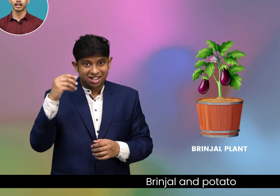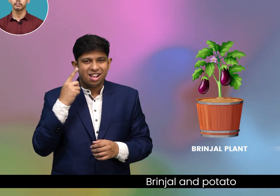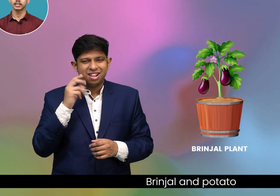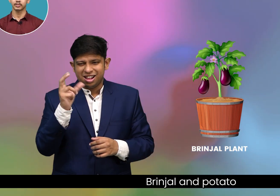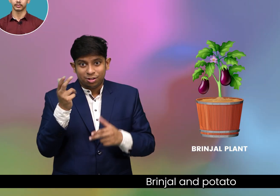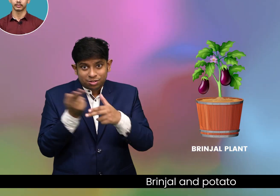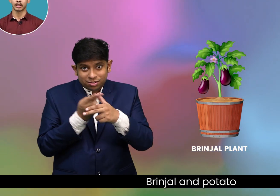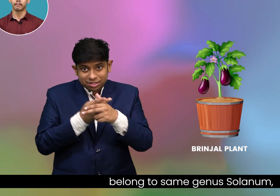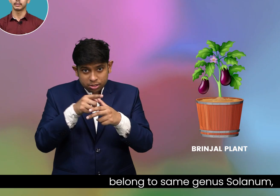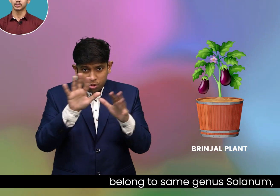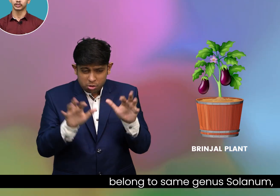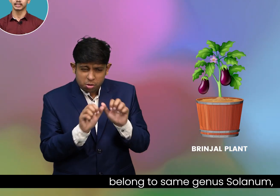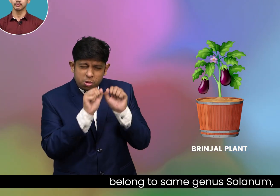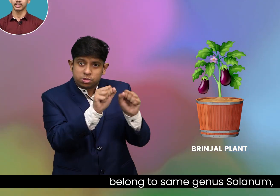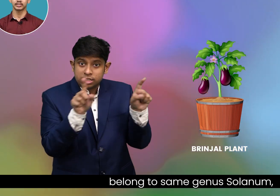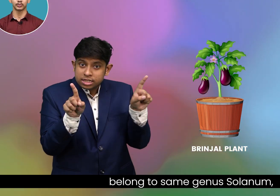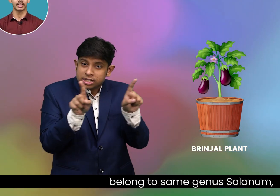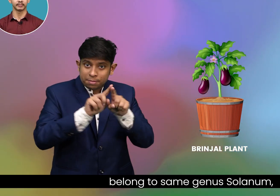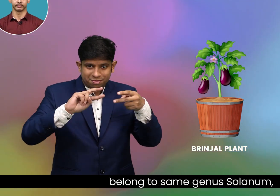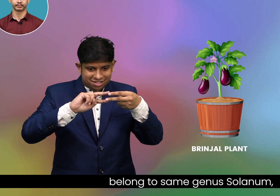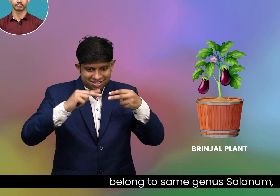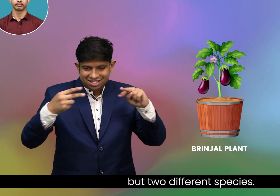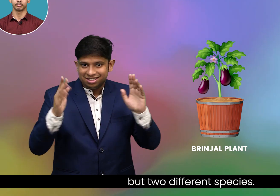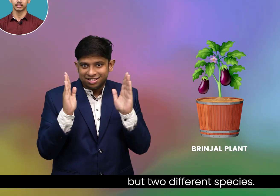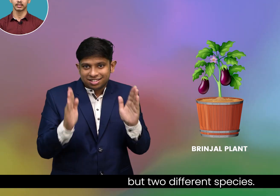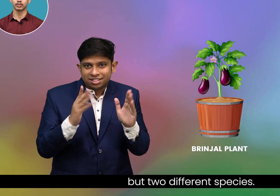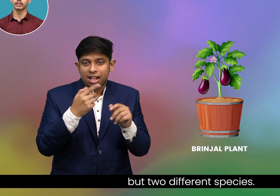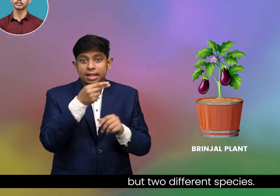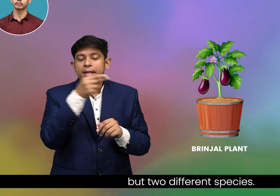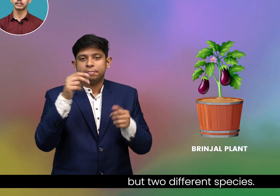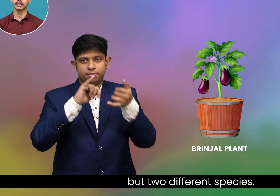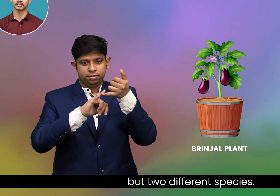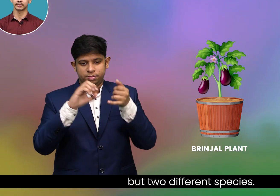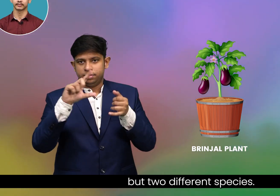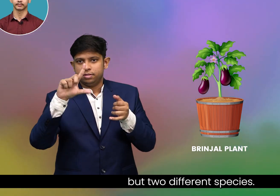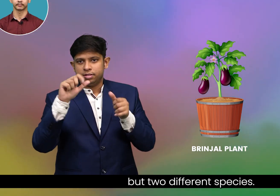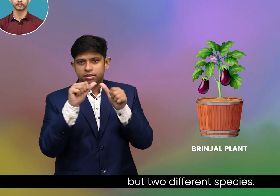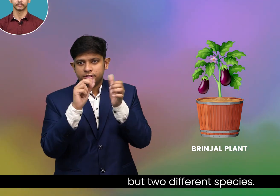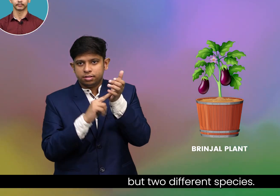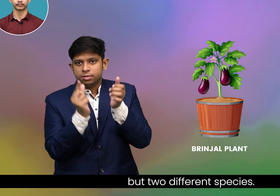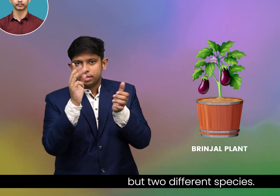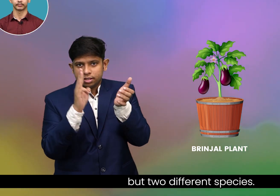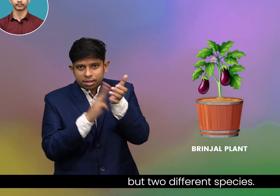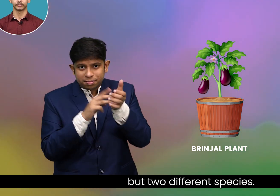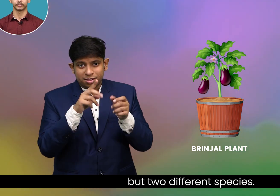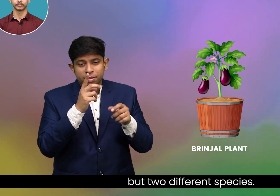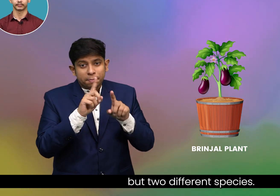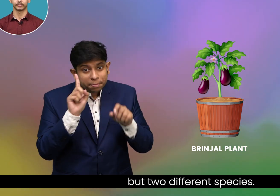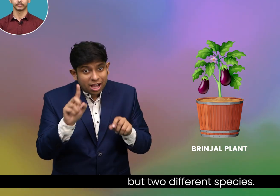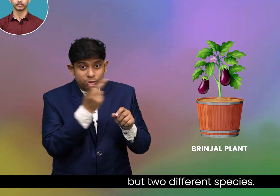Brinjal and potato belong to same genus Solanum, but to different species.